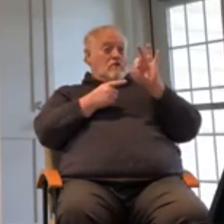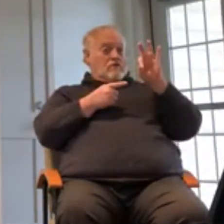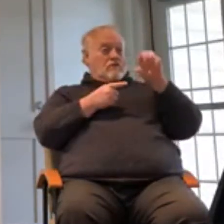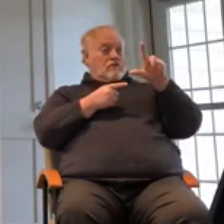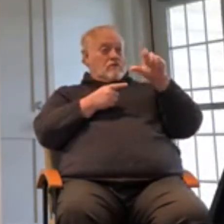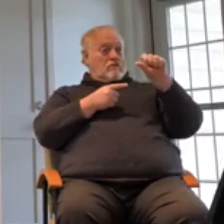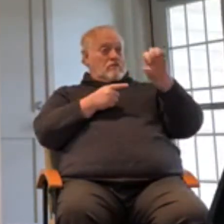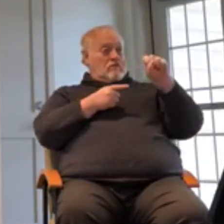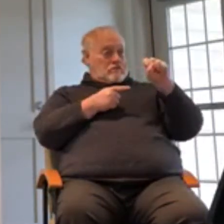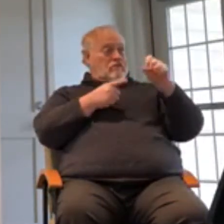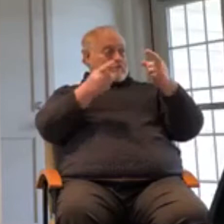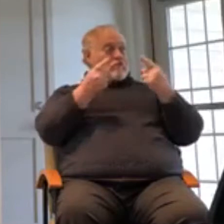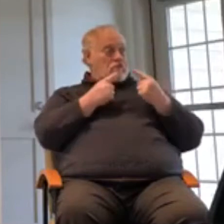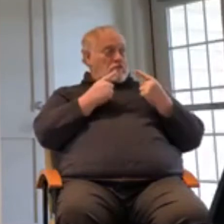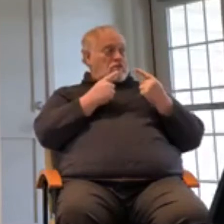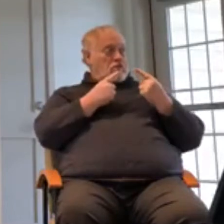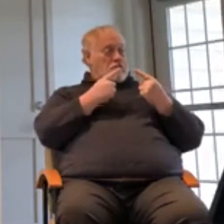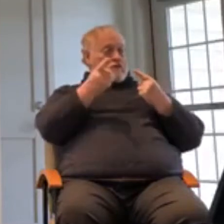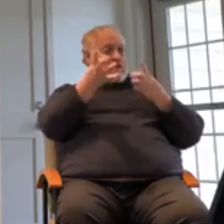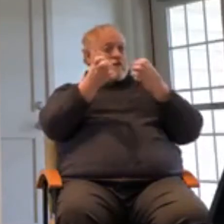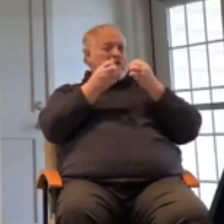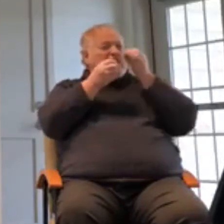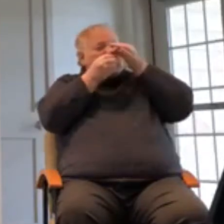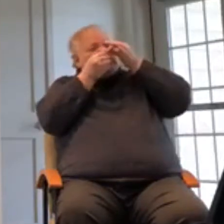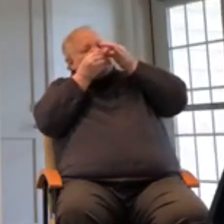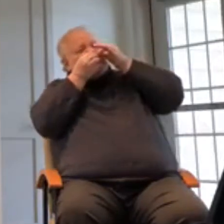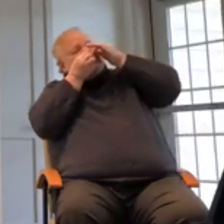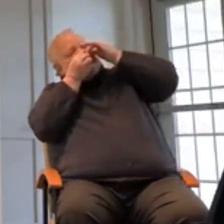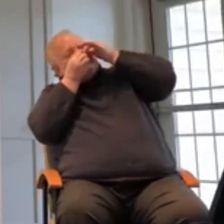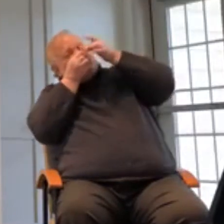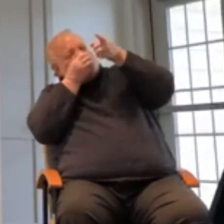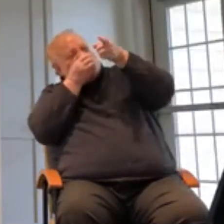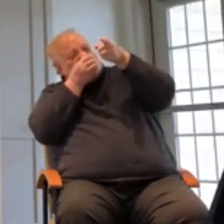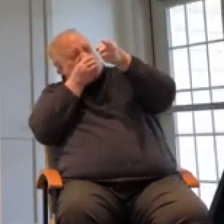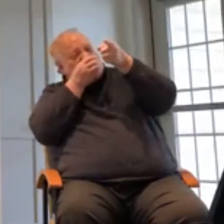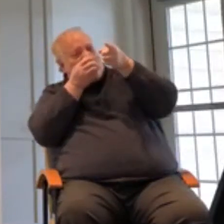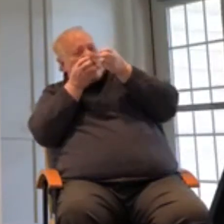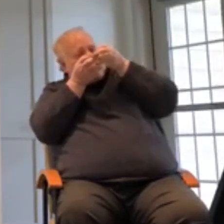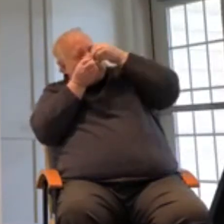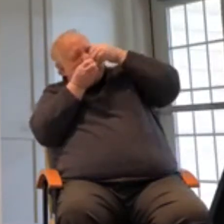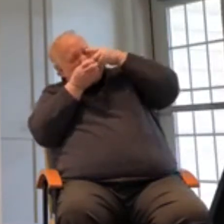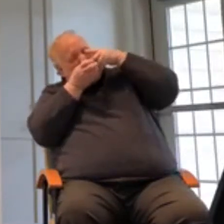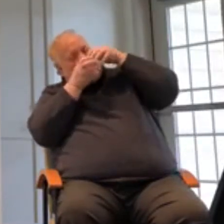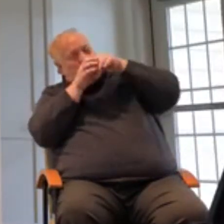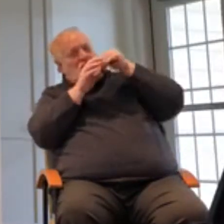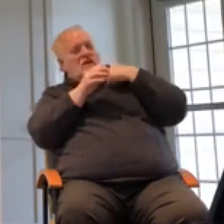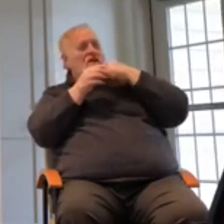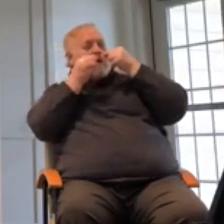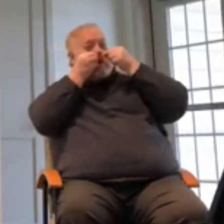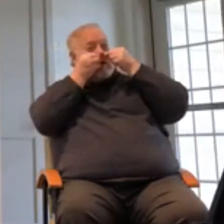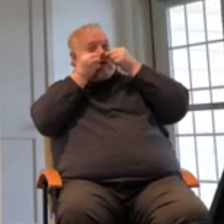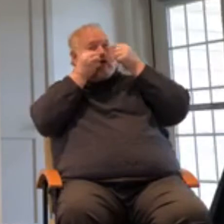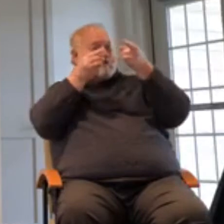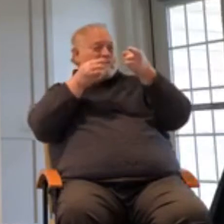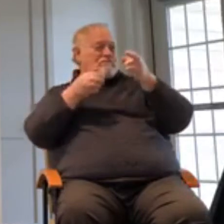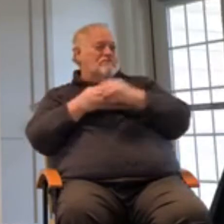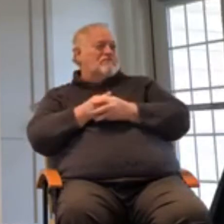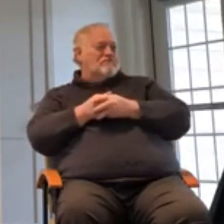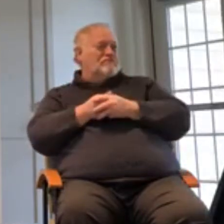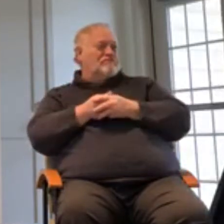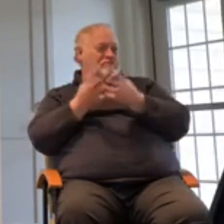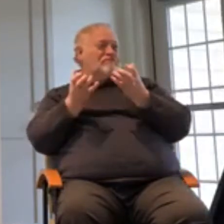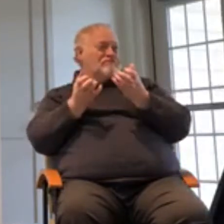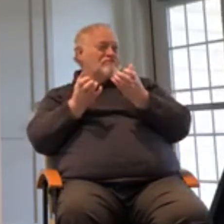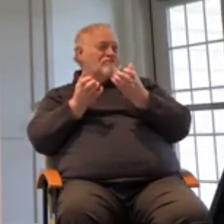people. They want to infest their junk in our schnozzes.